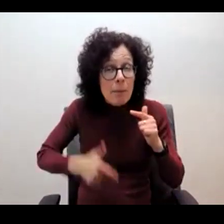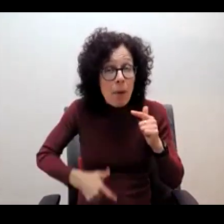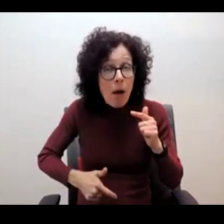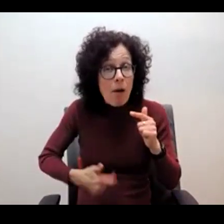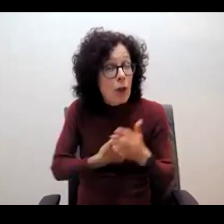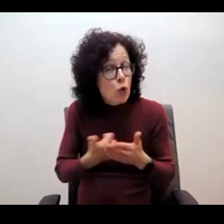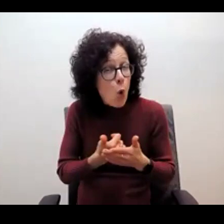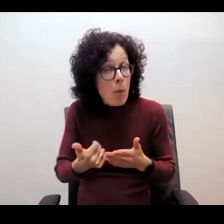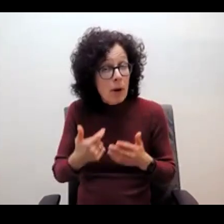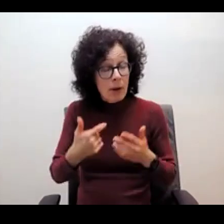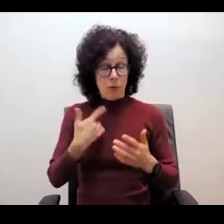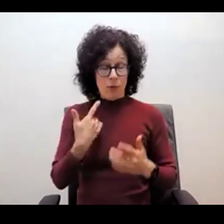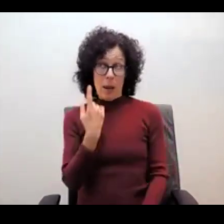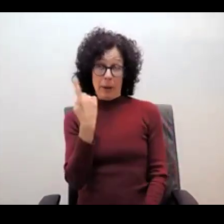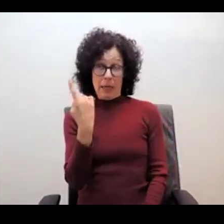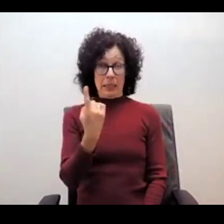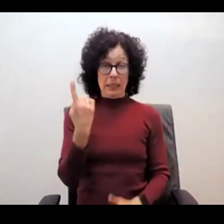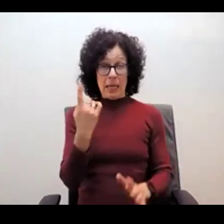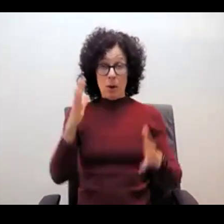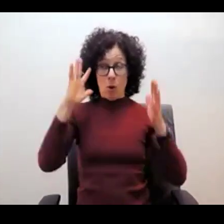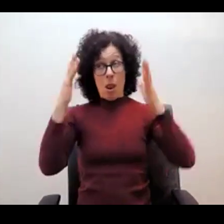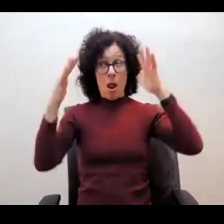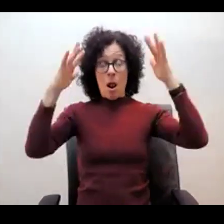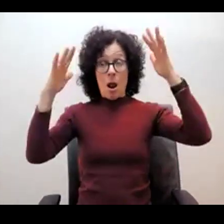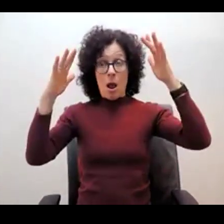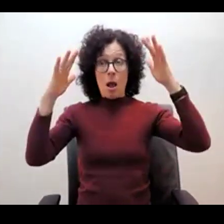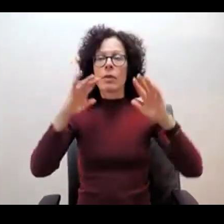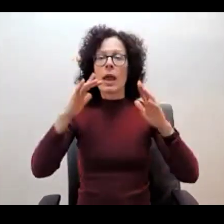then just breathe a little less deep.